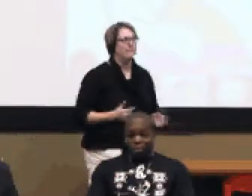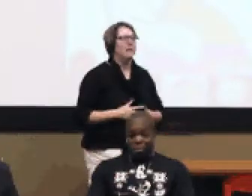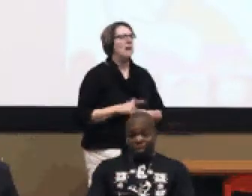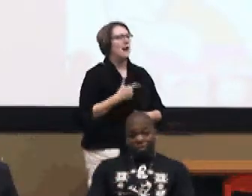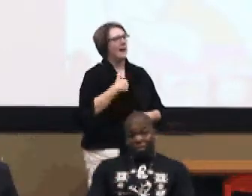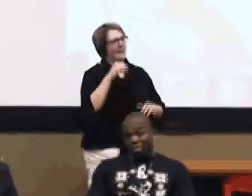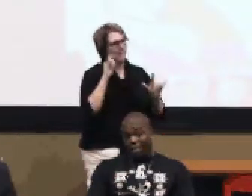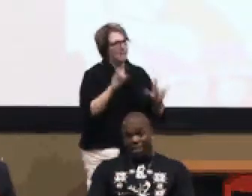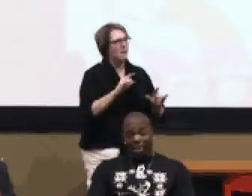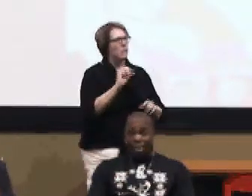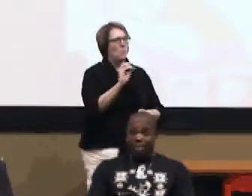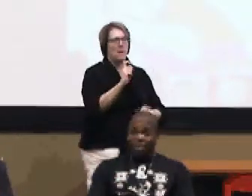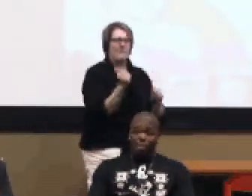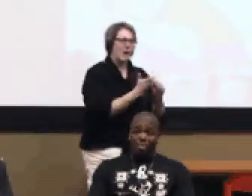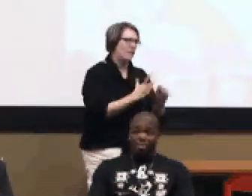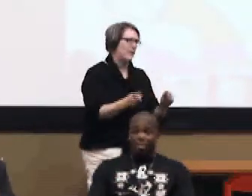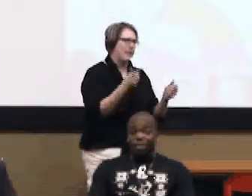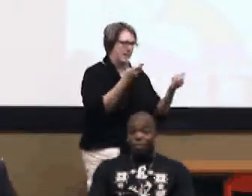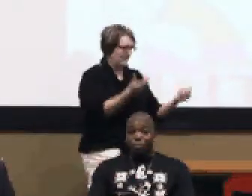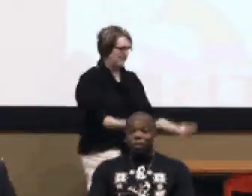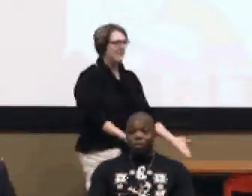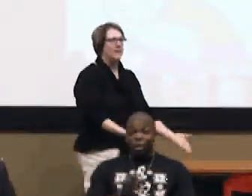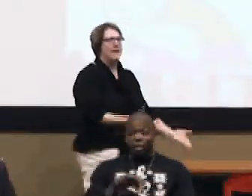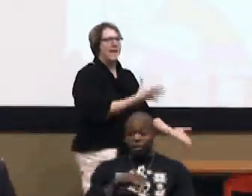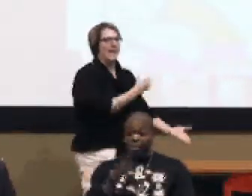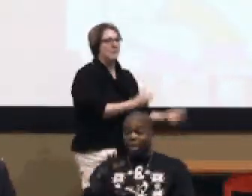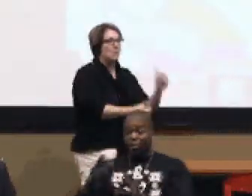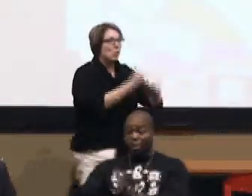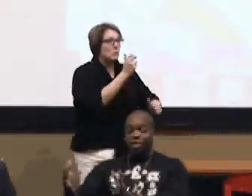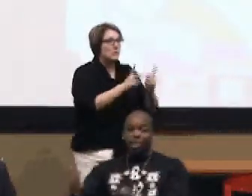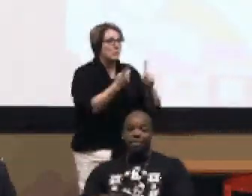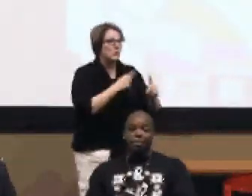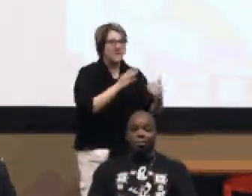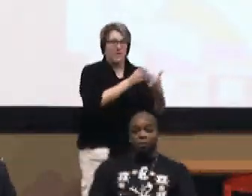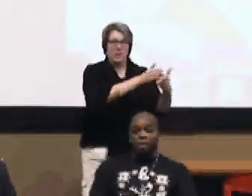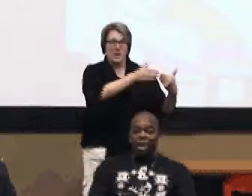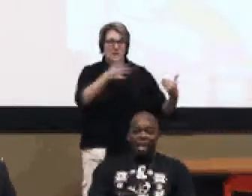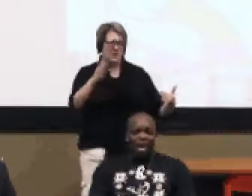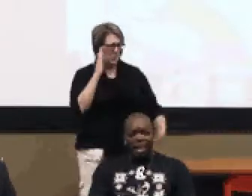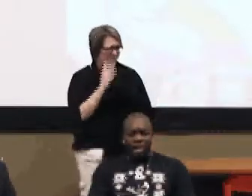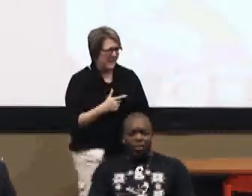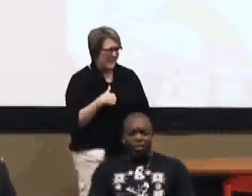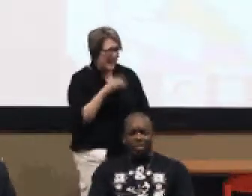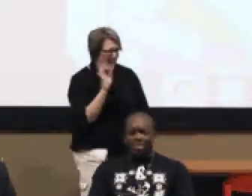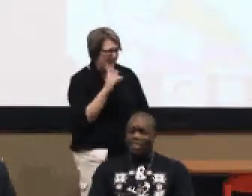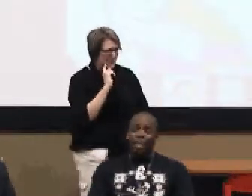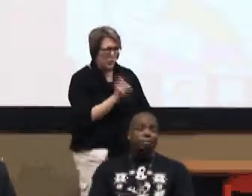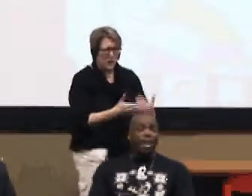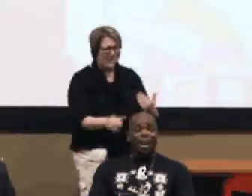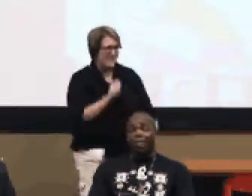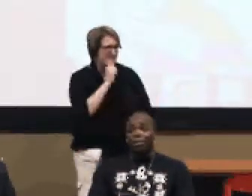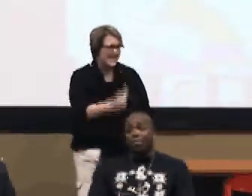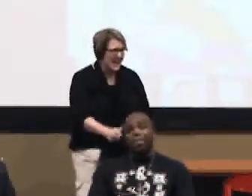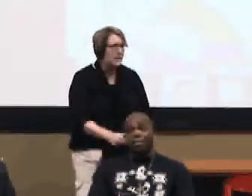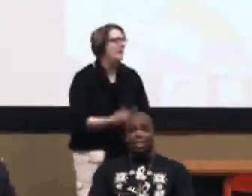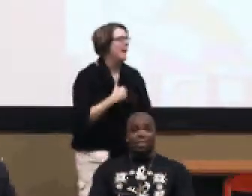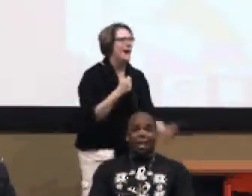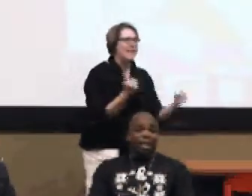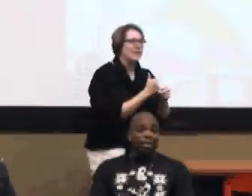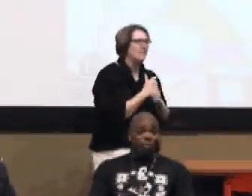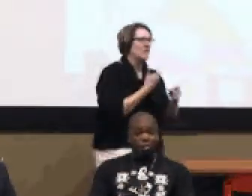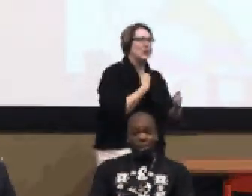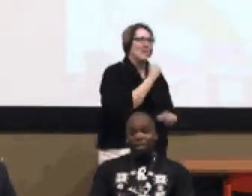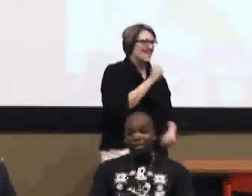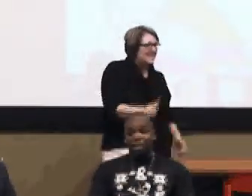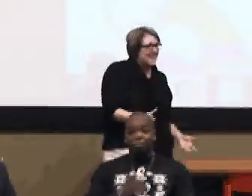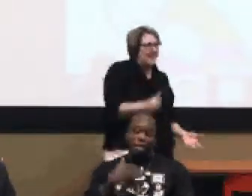I love Omaha for everything it is. And most people would then say the rest of that statement would be, and I hate it for everything it's damn that. I love it for everything it's